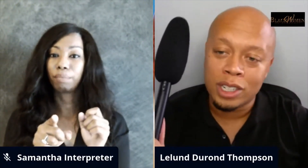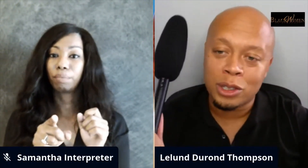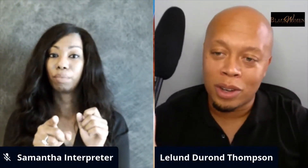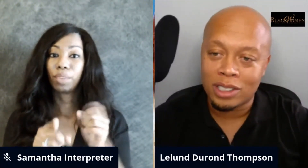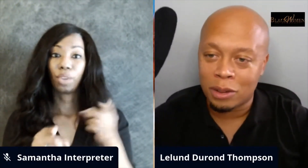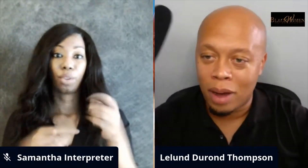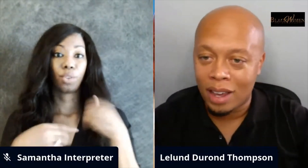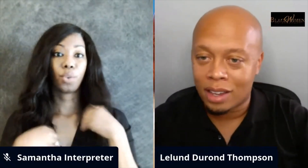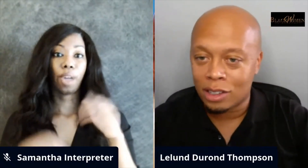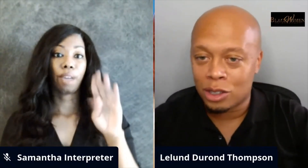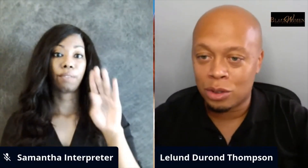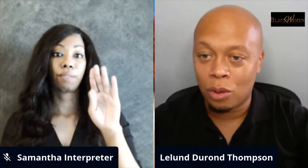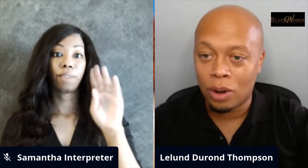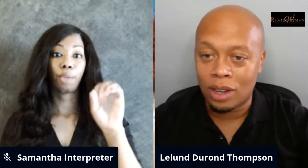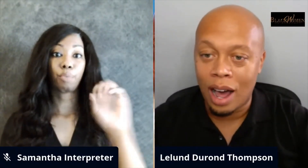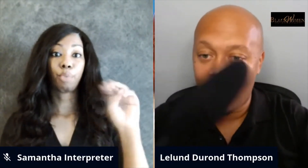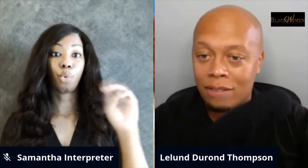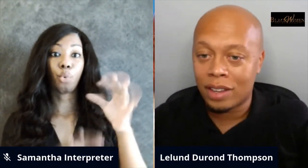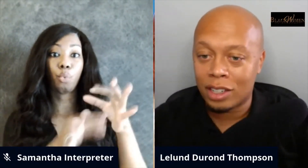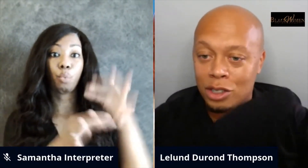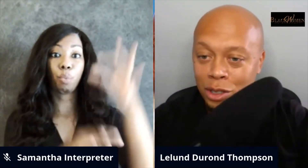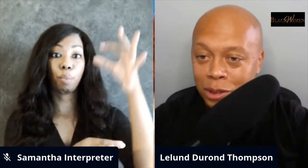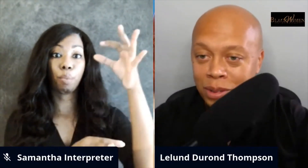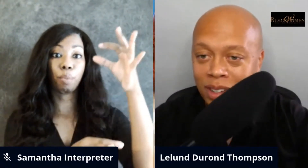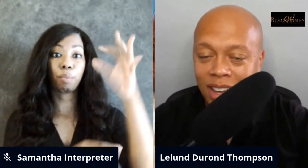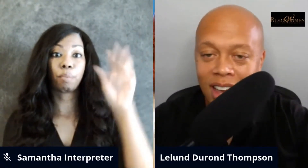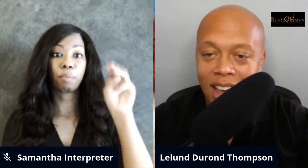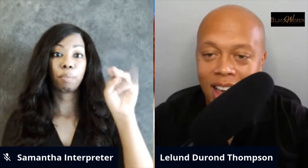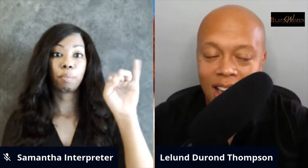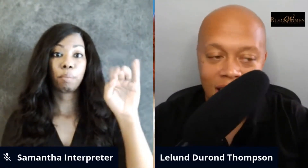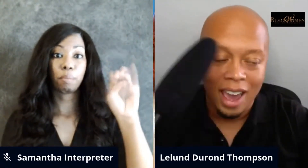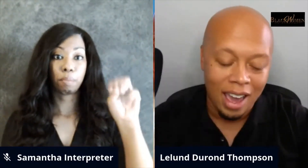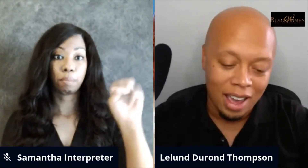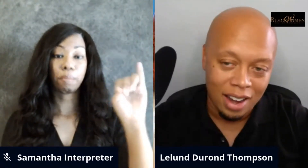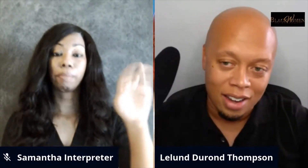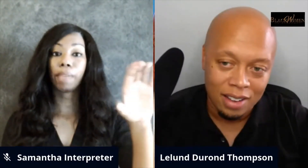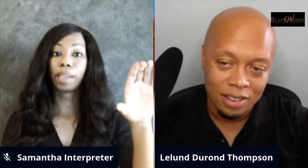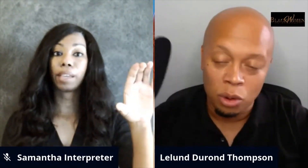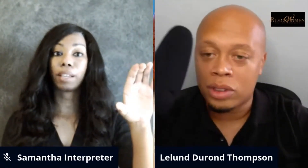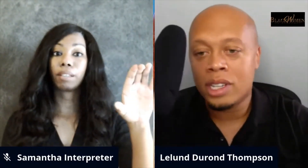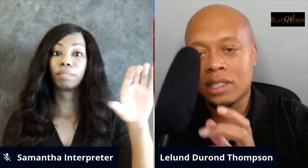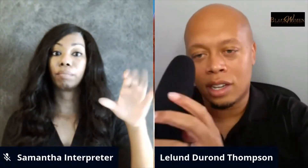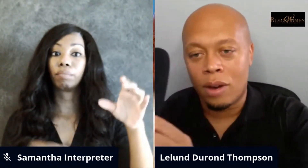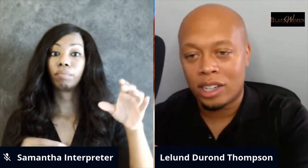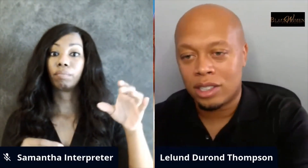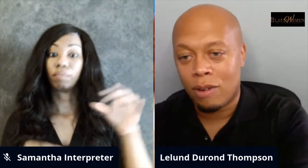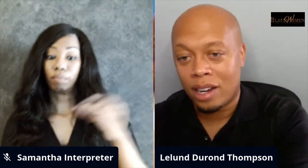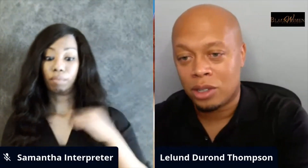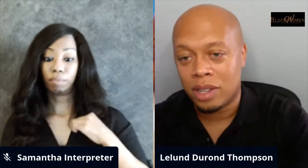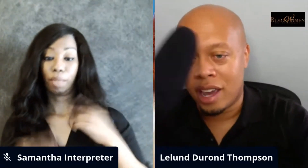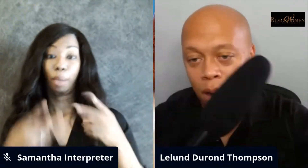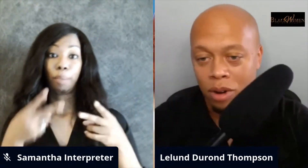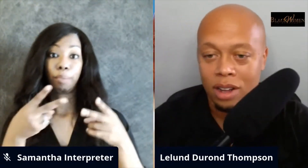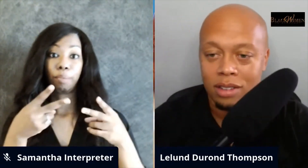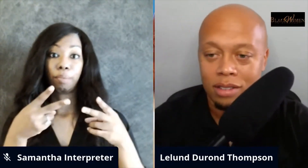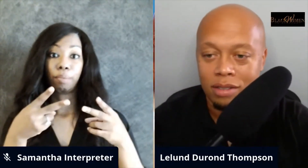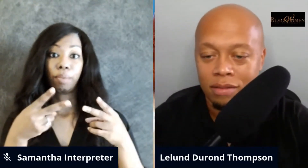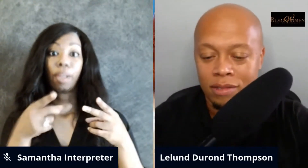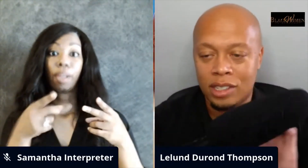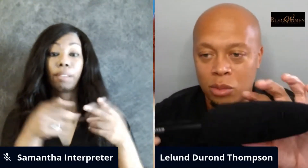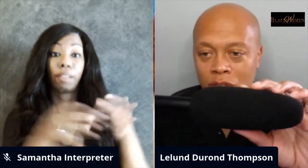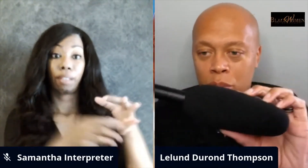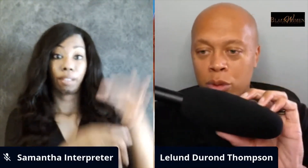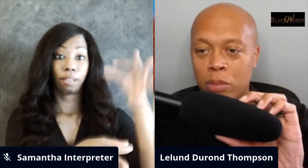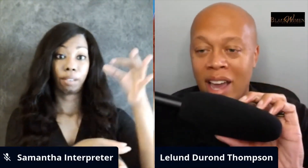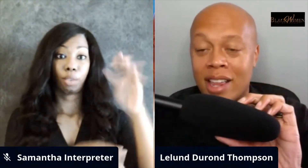boom situation mic into, or lav into, and, well, this can go actually right into the camera.